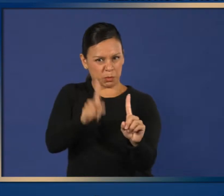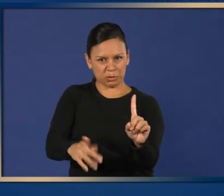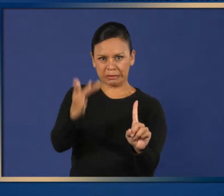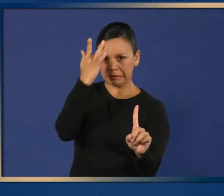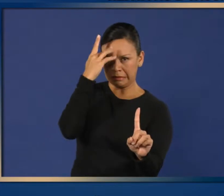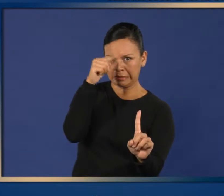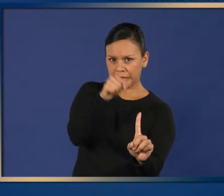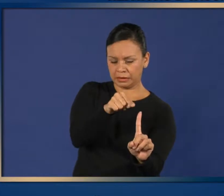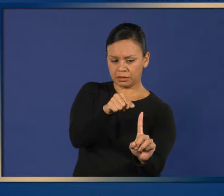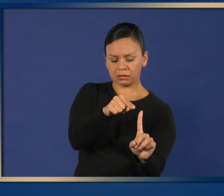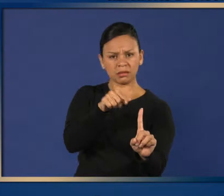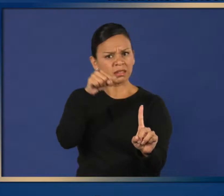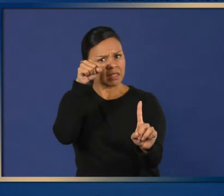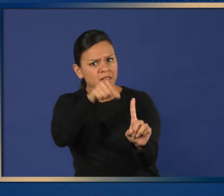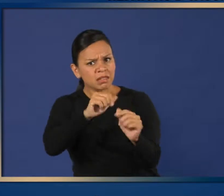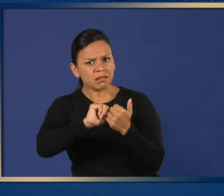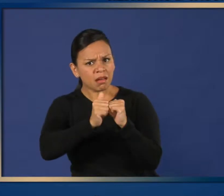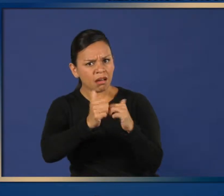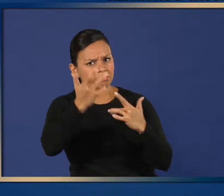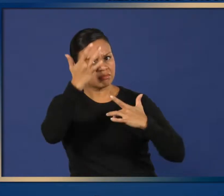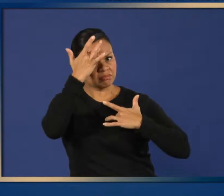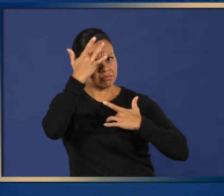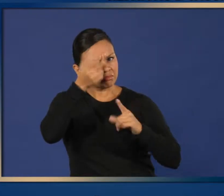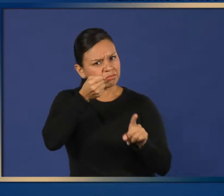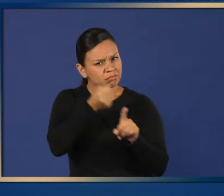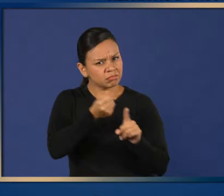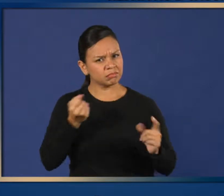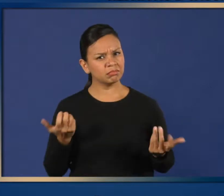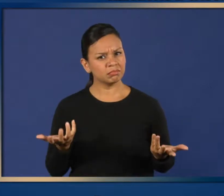A person can become infected by